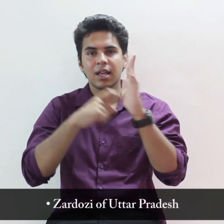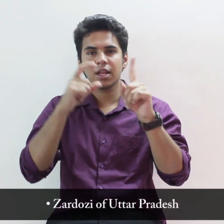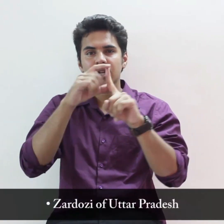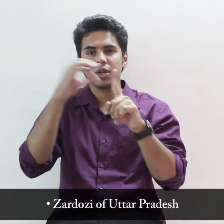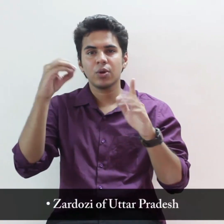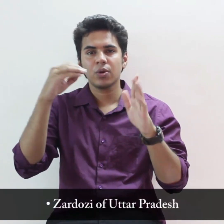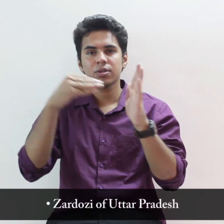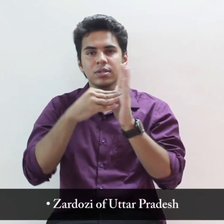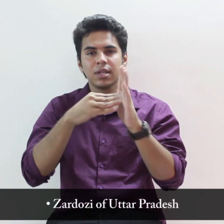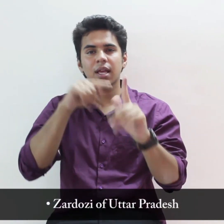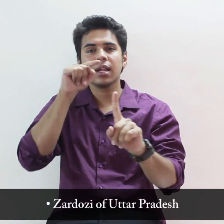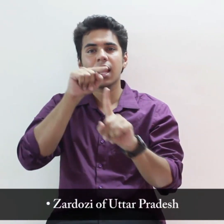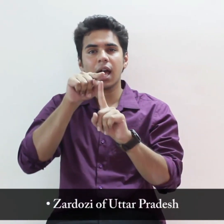Zardozi of Uttar Pradesh.